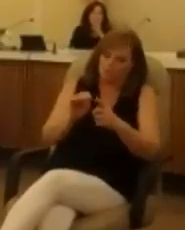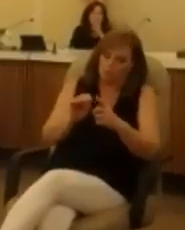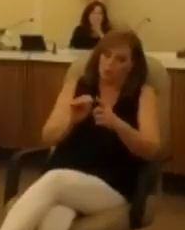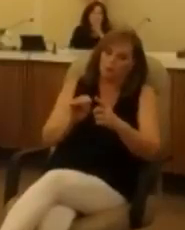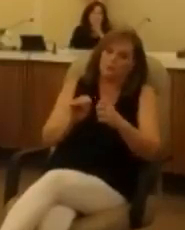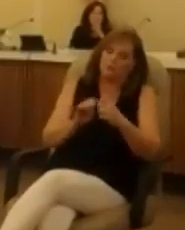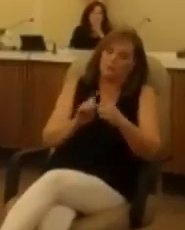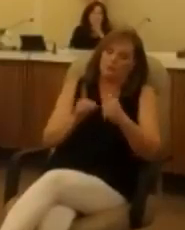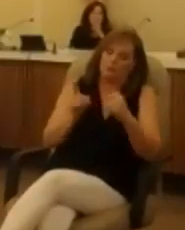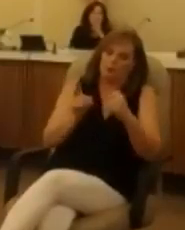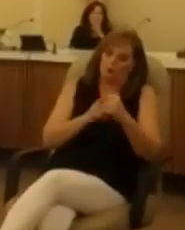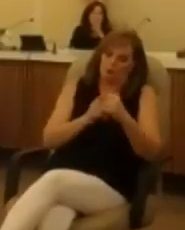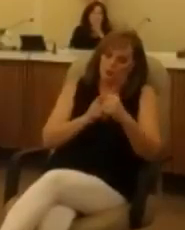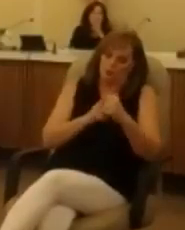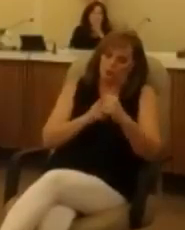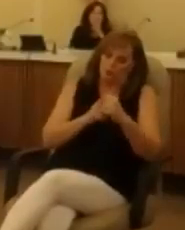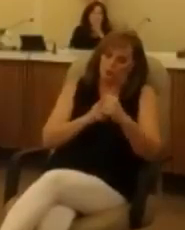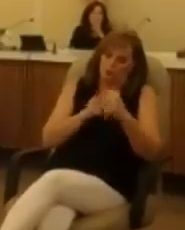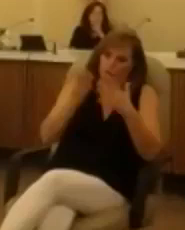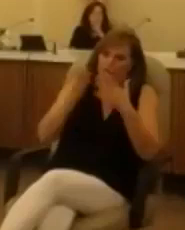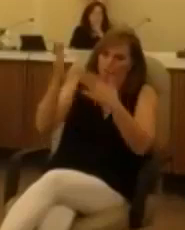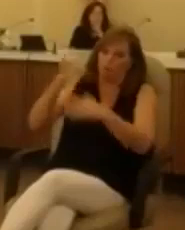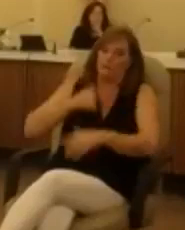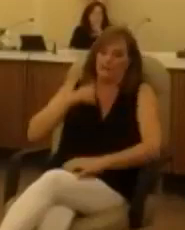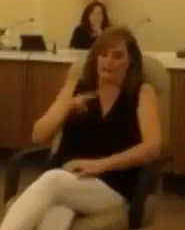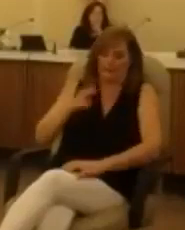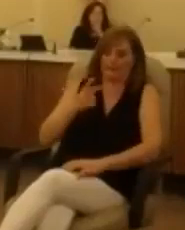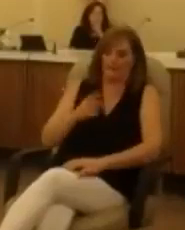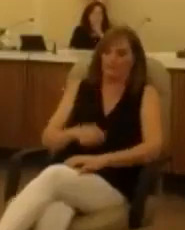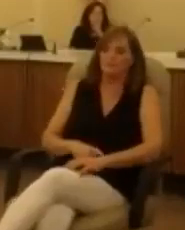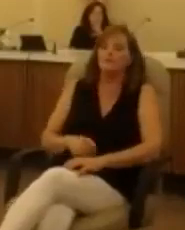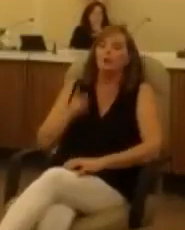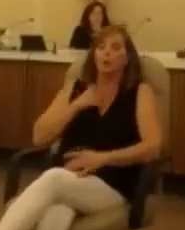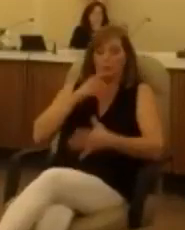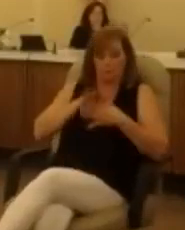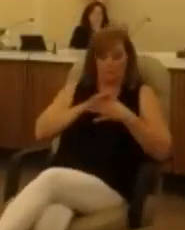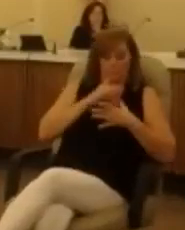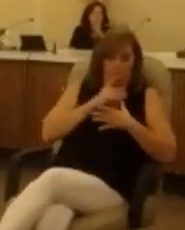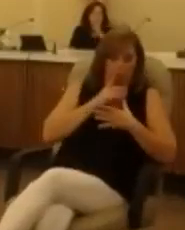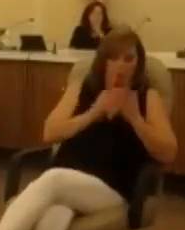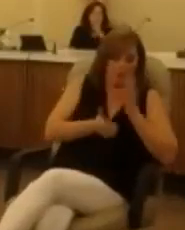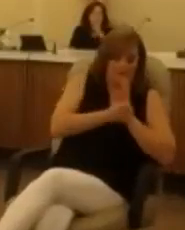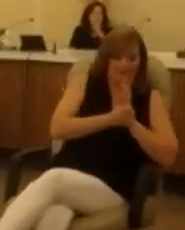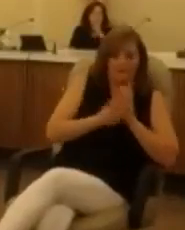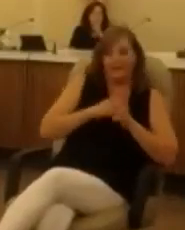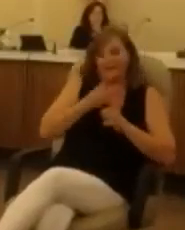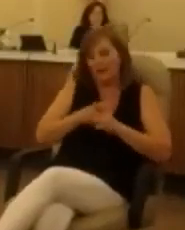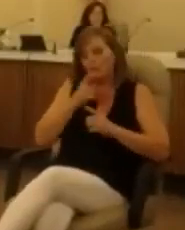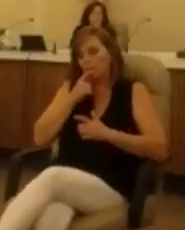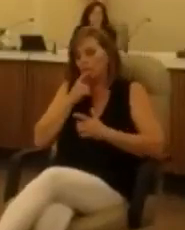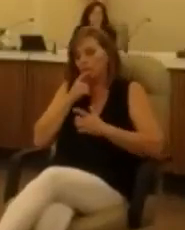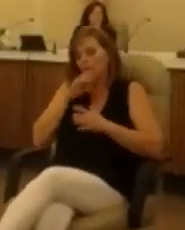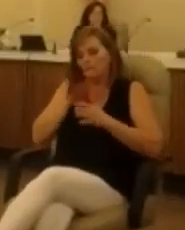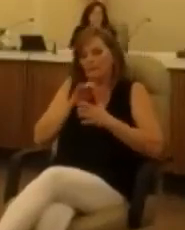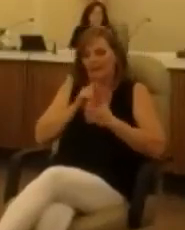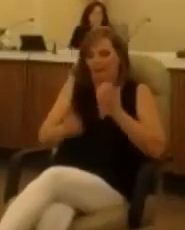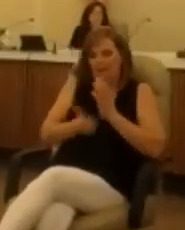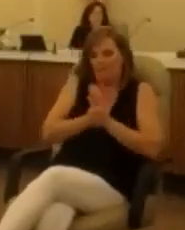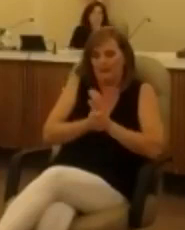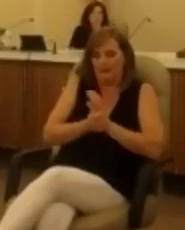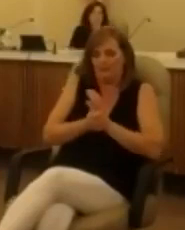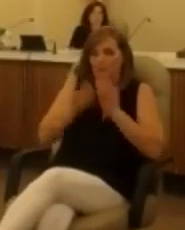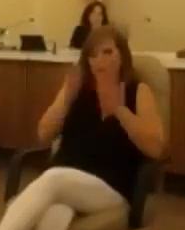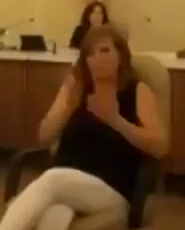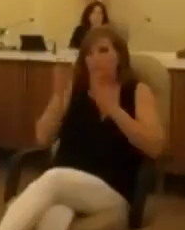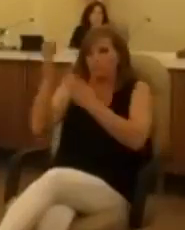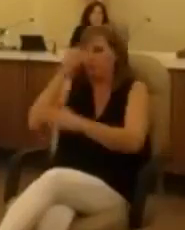and I seconded it. We just voted to amend it, and now we would be voting on the amended resolution. Just to be clear, because it's